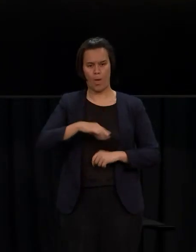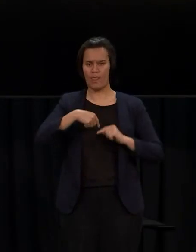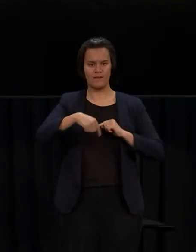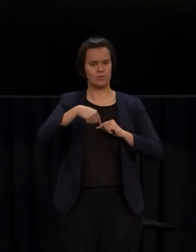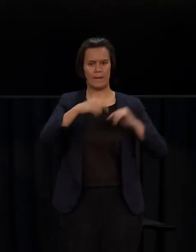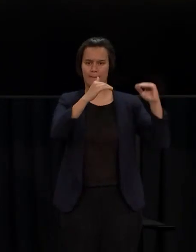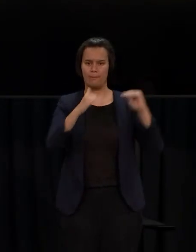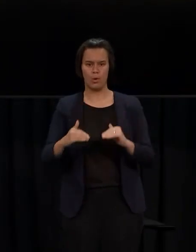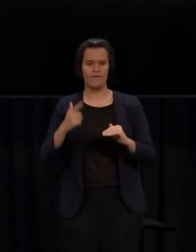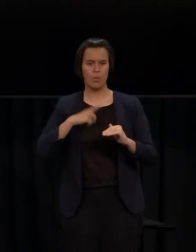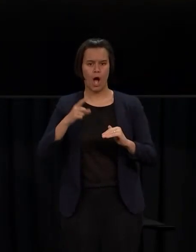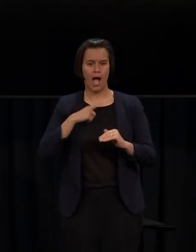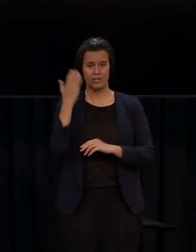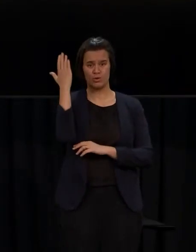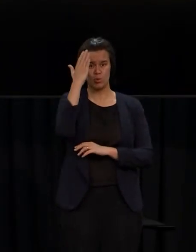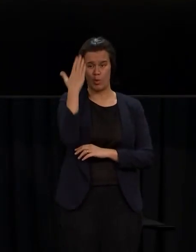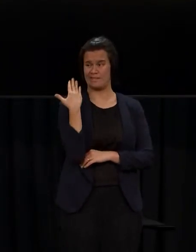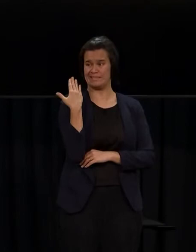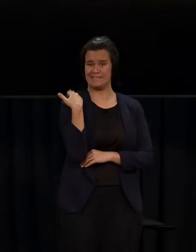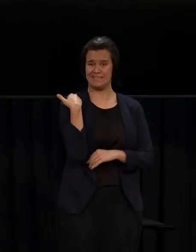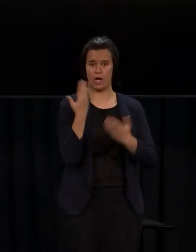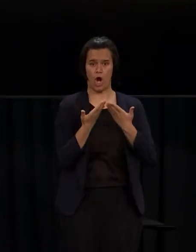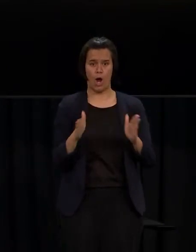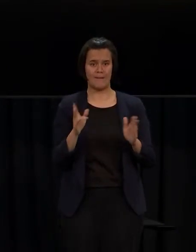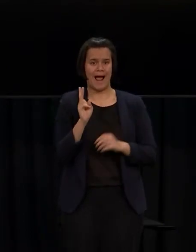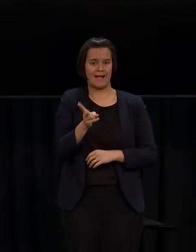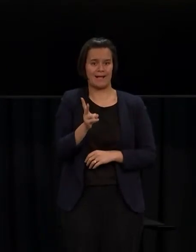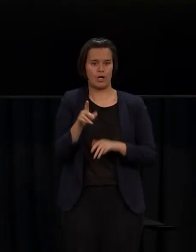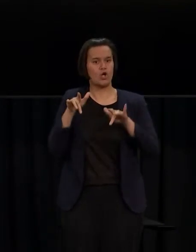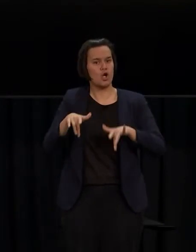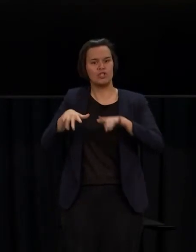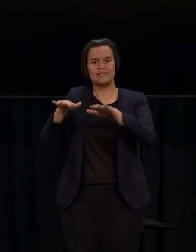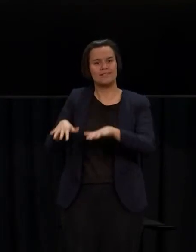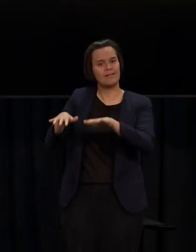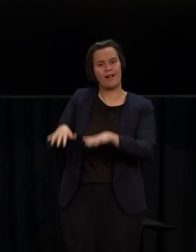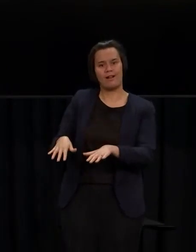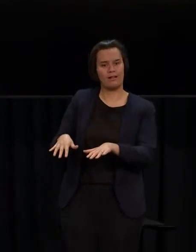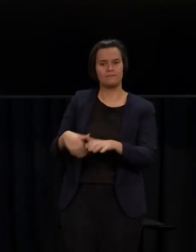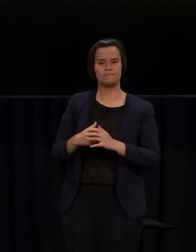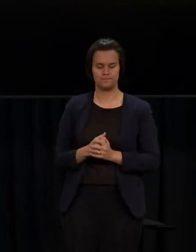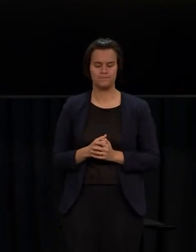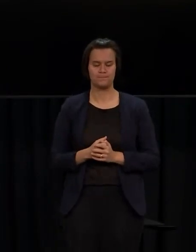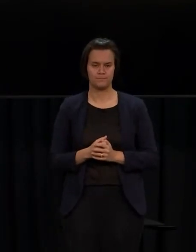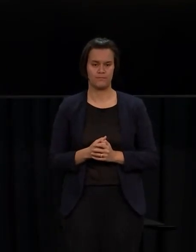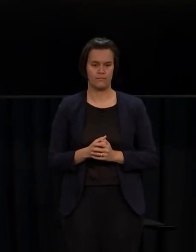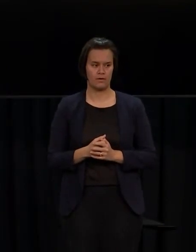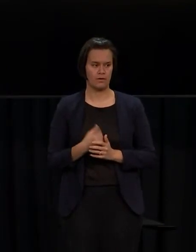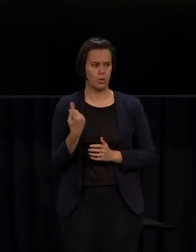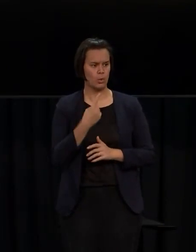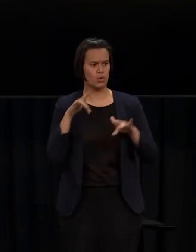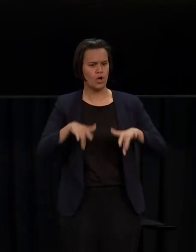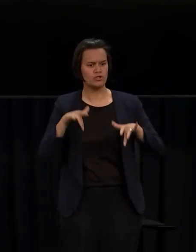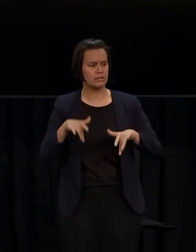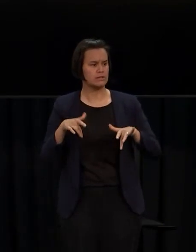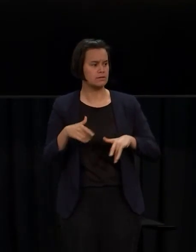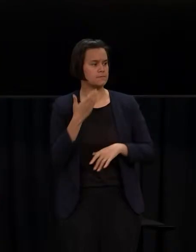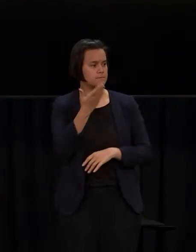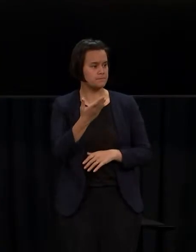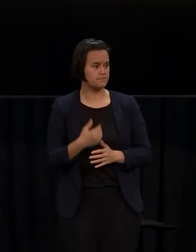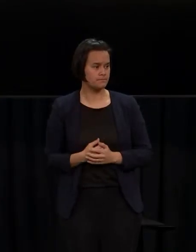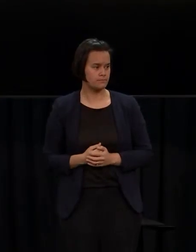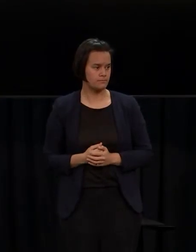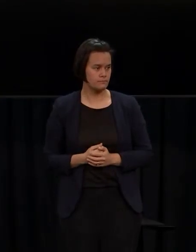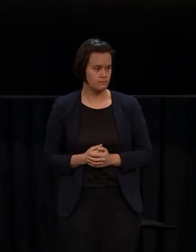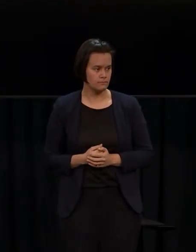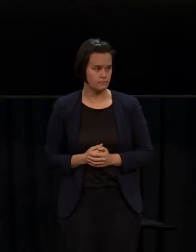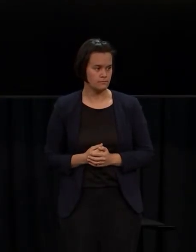So that indicated to us general comfort with that shift at that point. On these forecasts... Yes, sorry, and